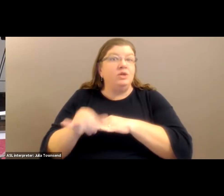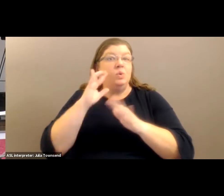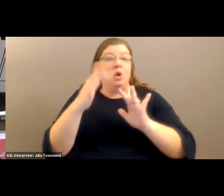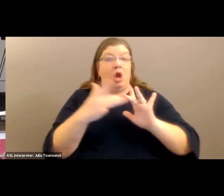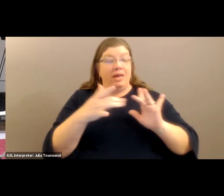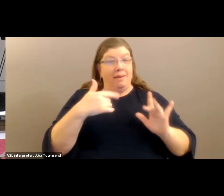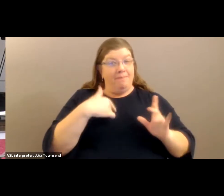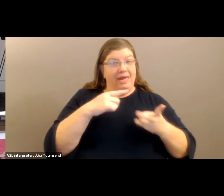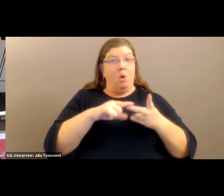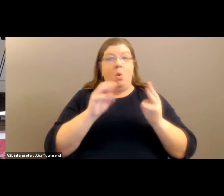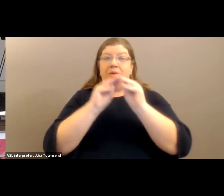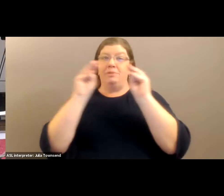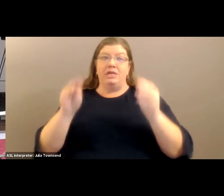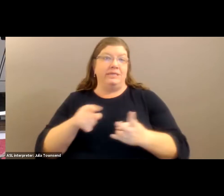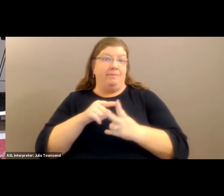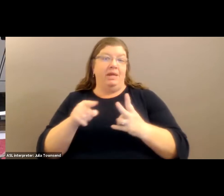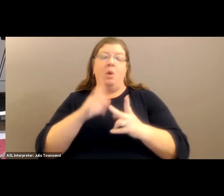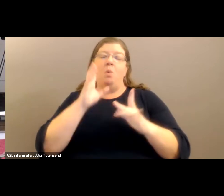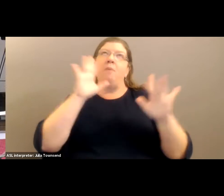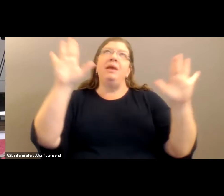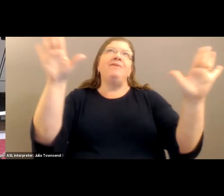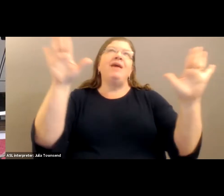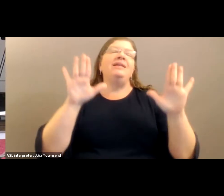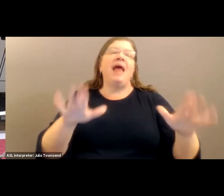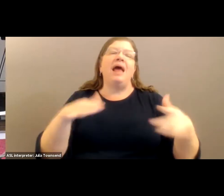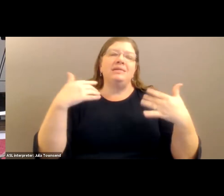or the museum. It's really going to be fantastic.